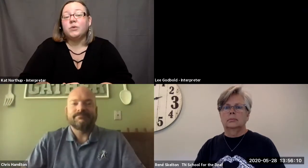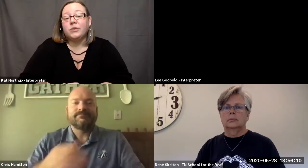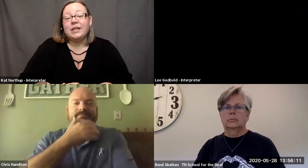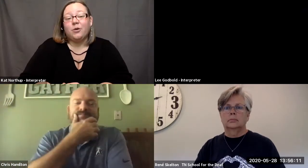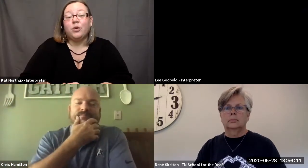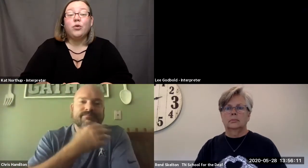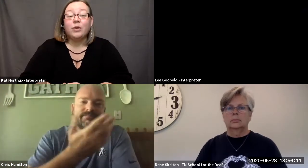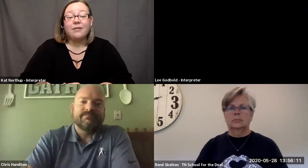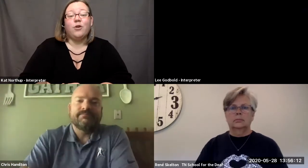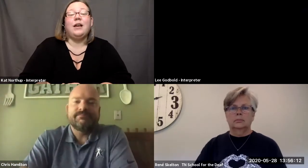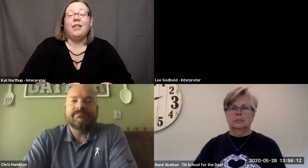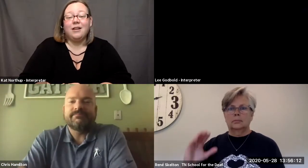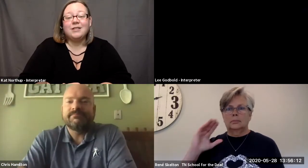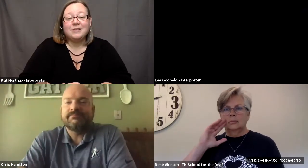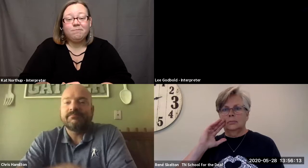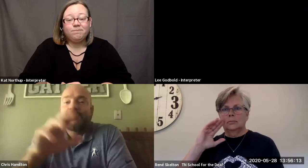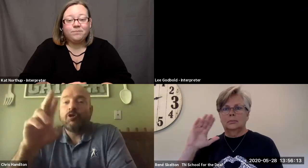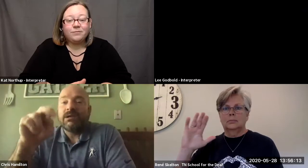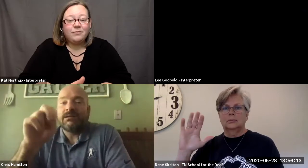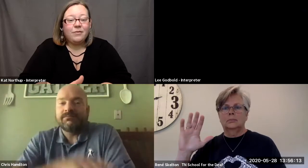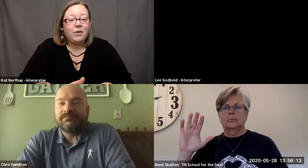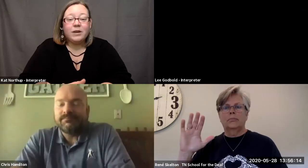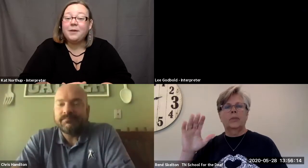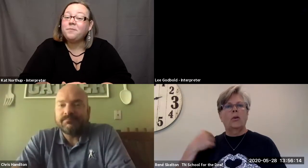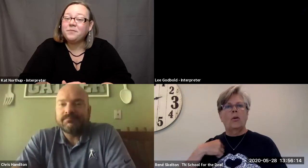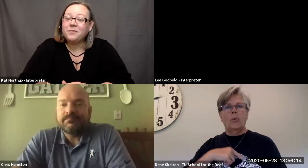schools that are recruiting for athletics. Renee?